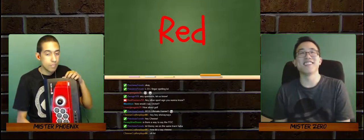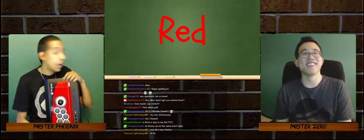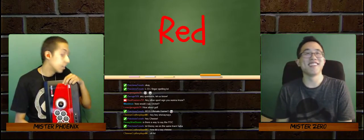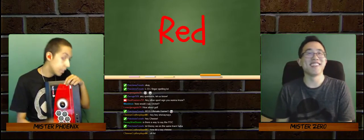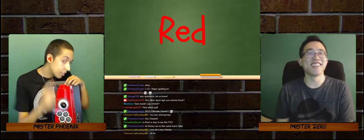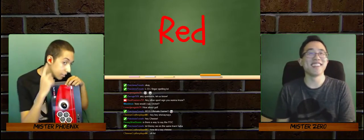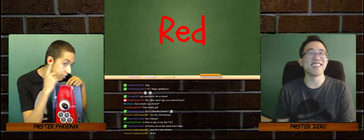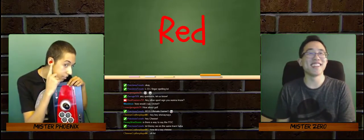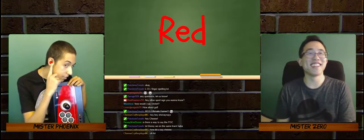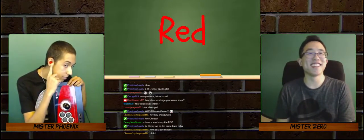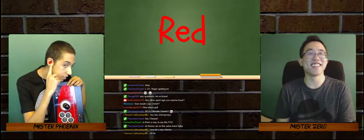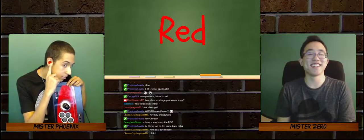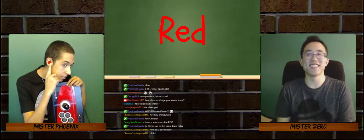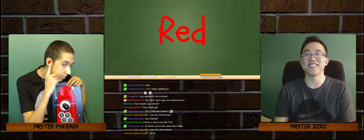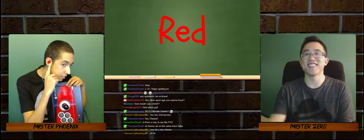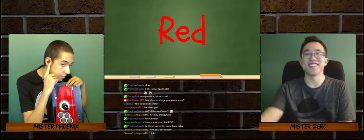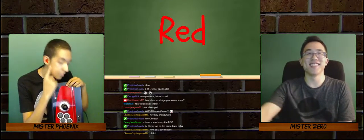Ah, yeah.